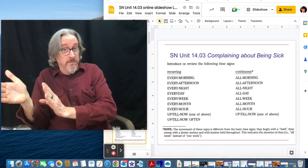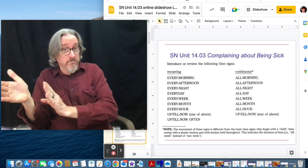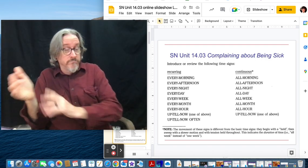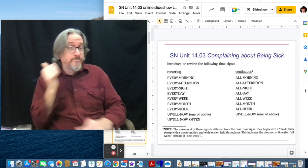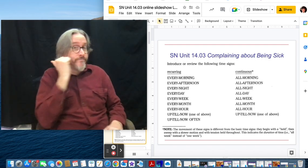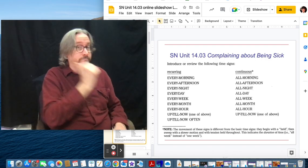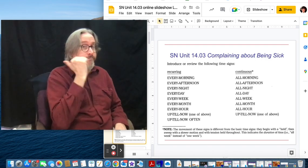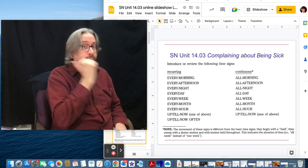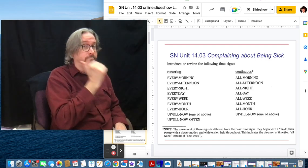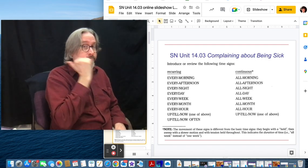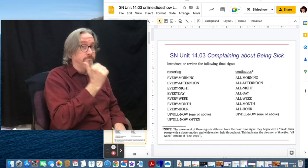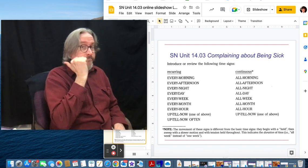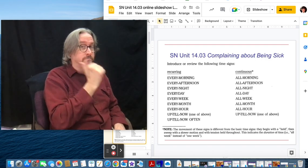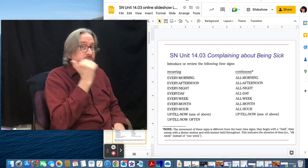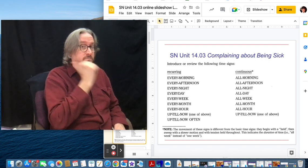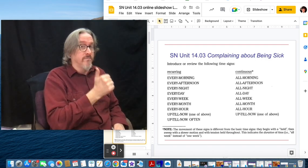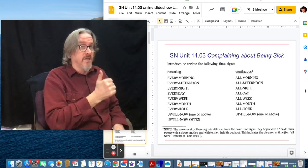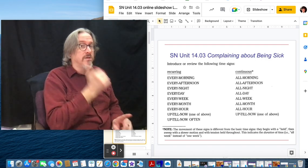sign.